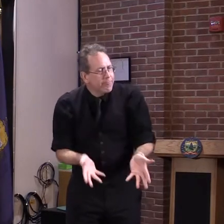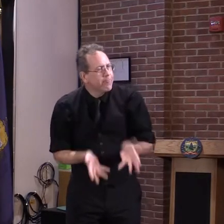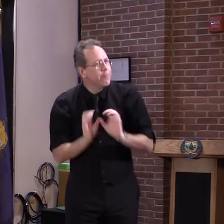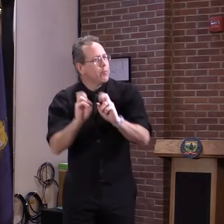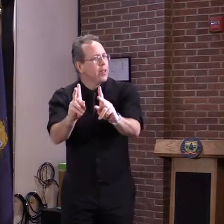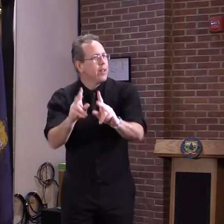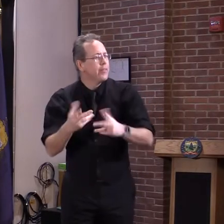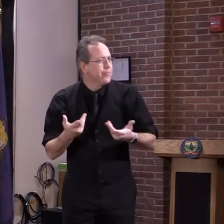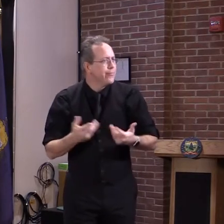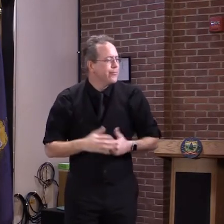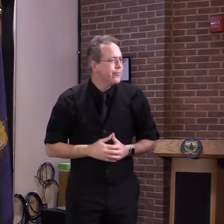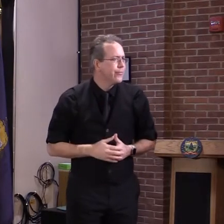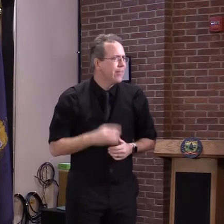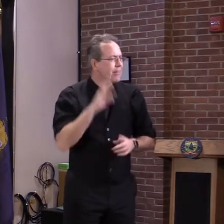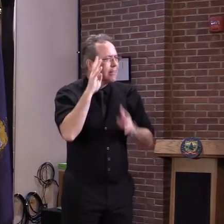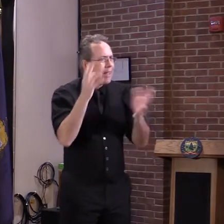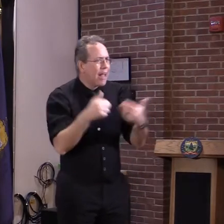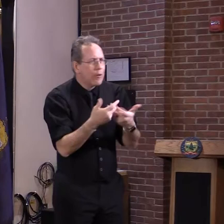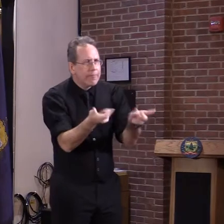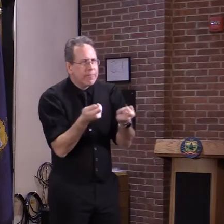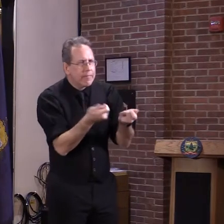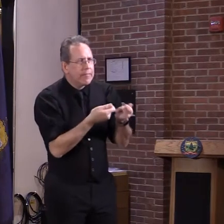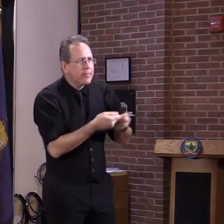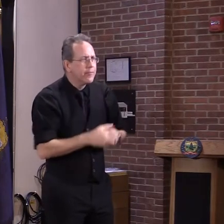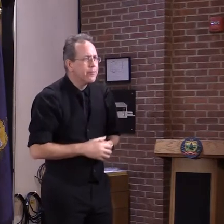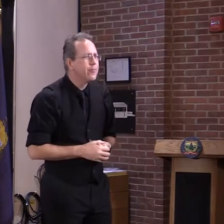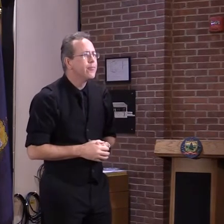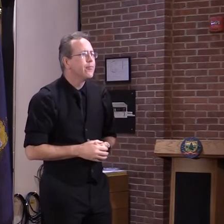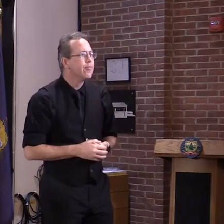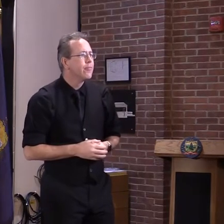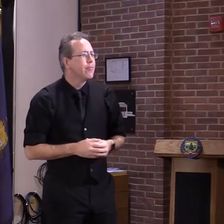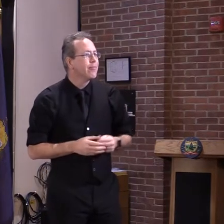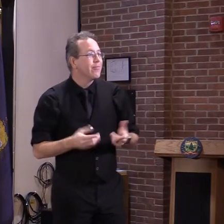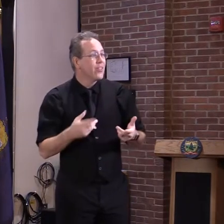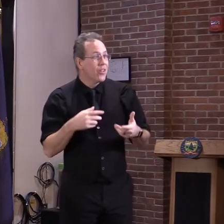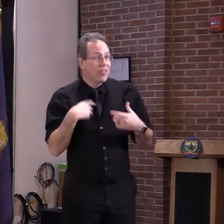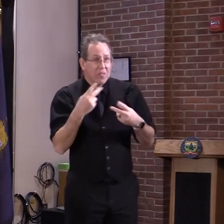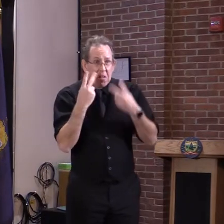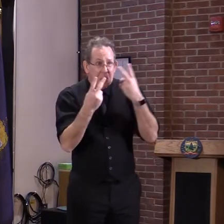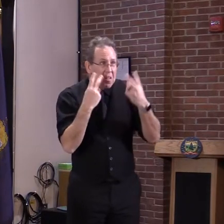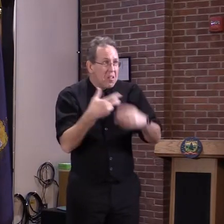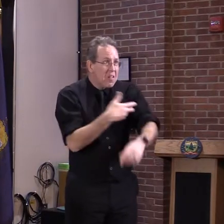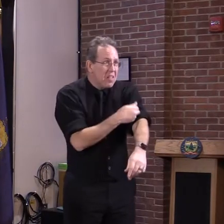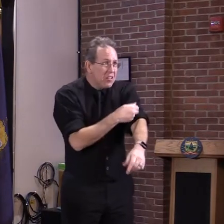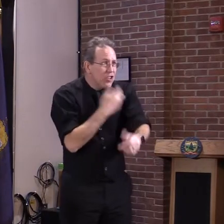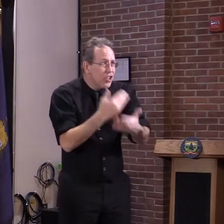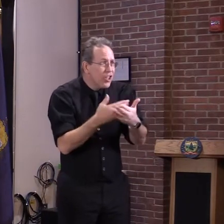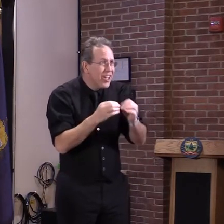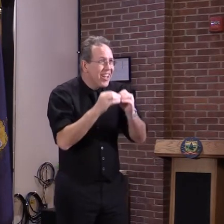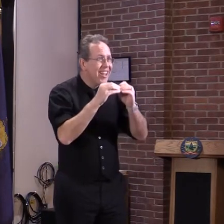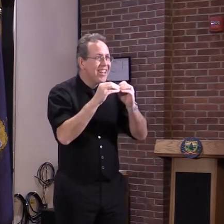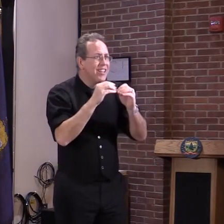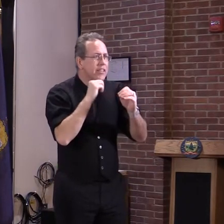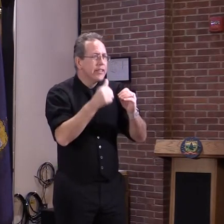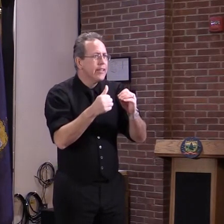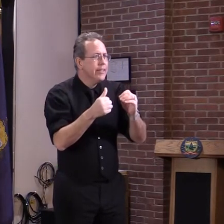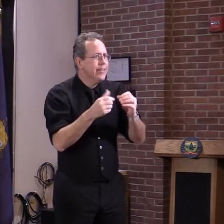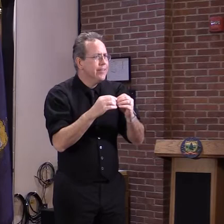there was going to be a high rate, we may not have had the incentive program that we developed.